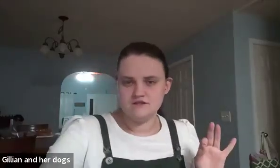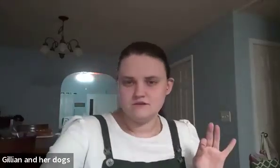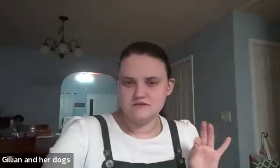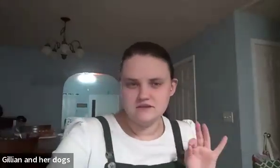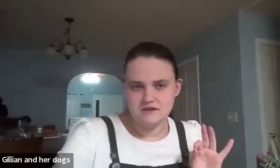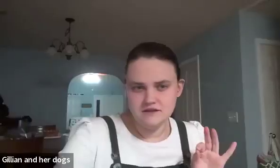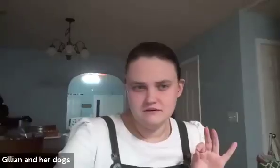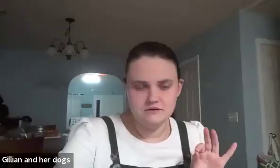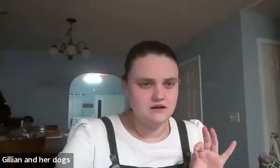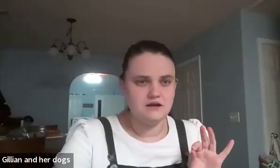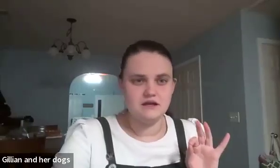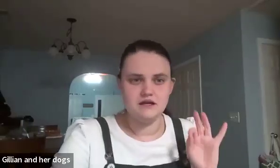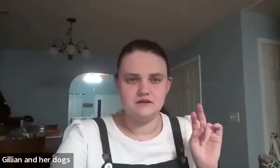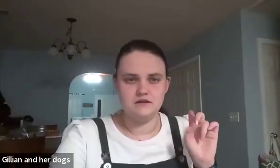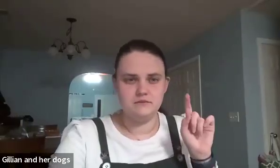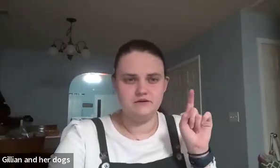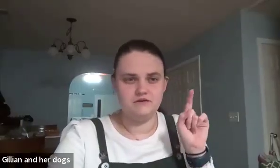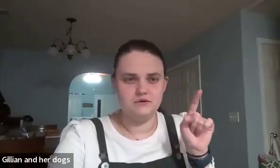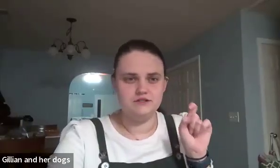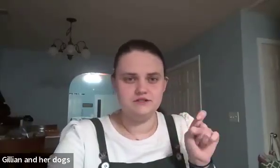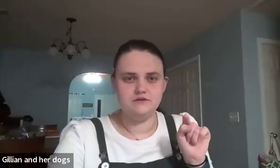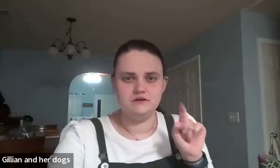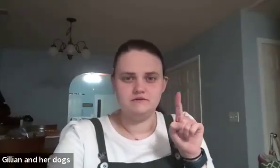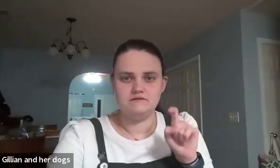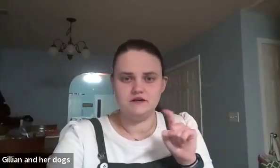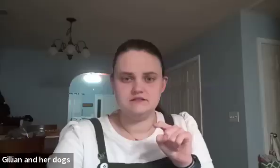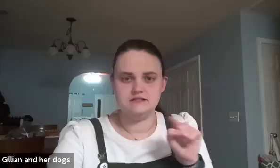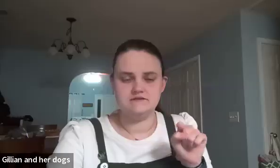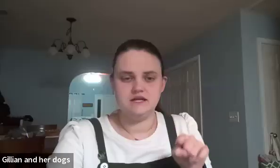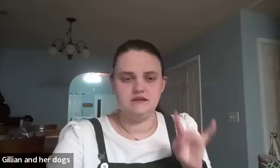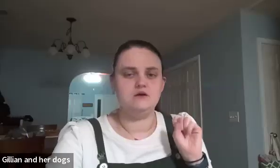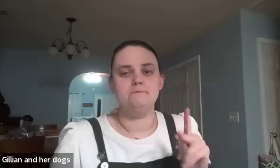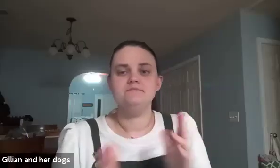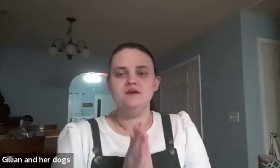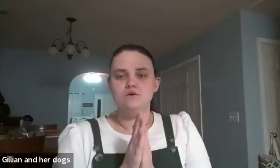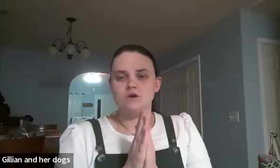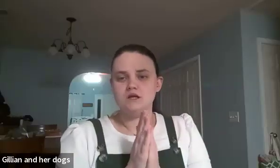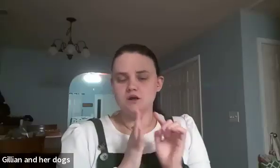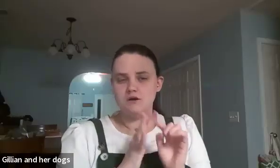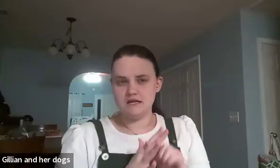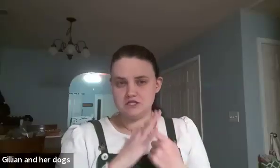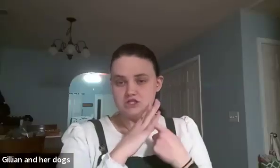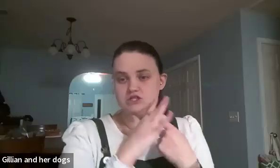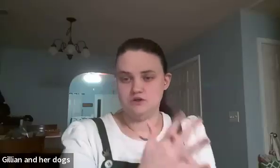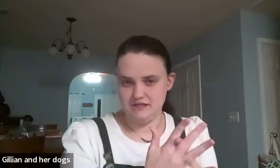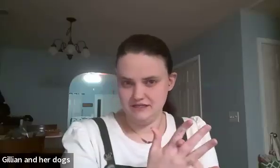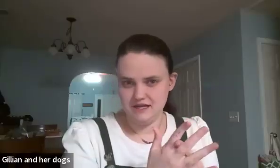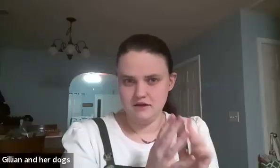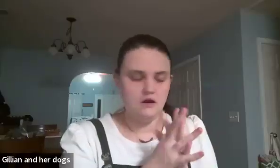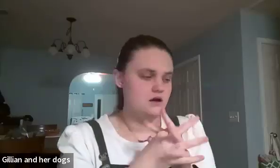So I think how many do we have? One, two, three. Okay. We're gonna go ahead and get started now.